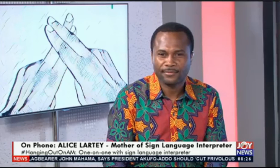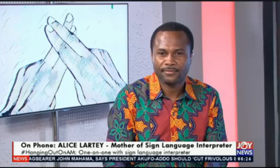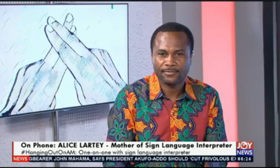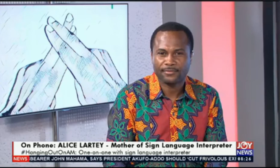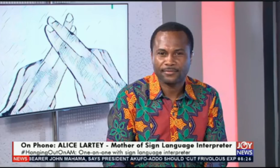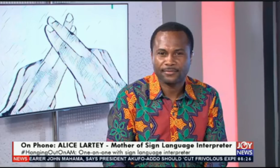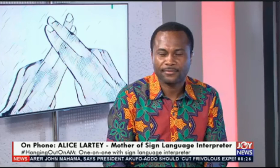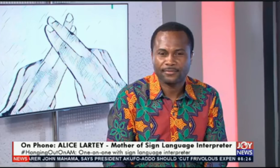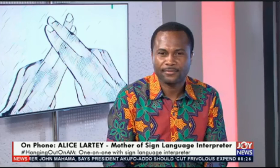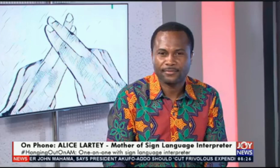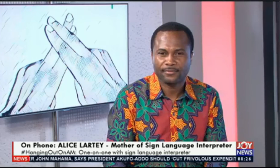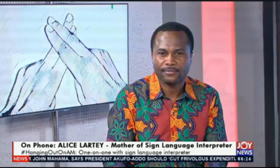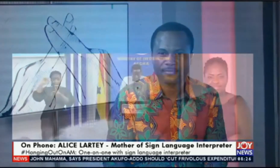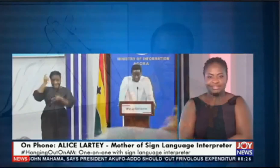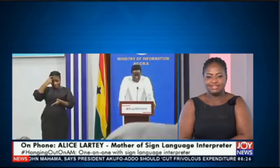Why?